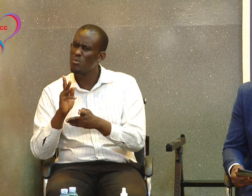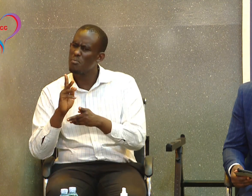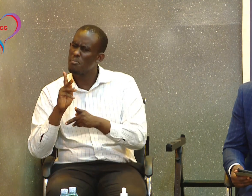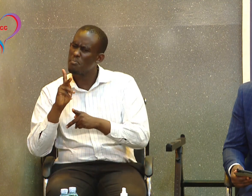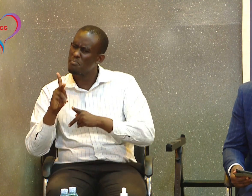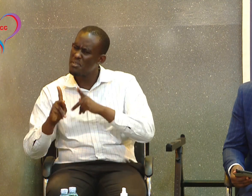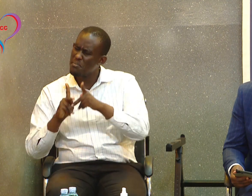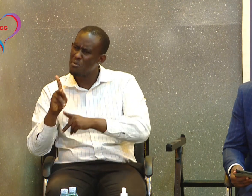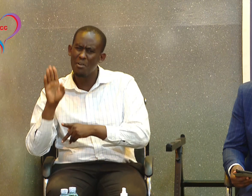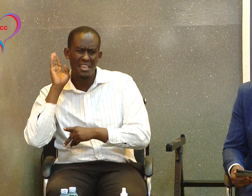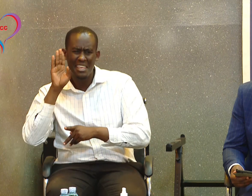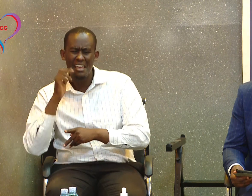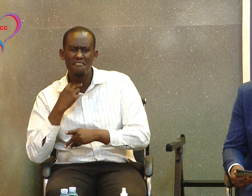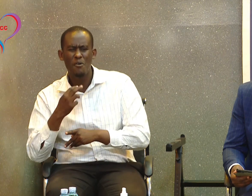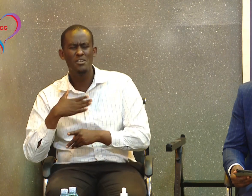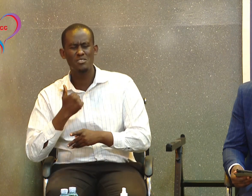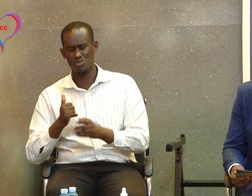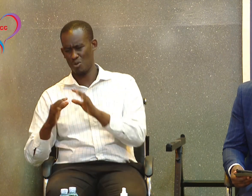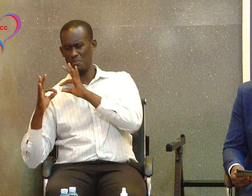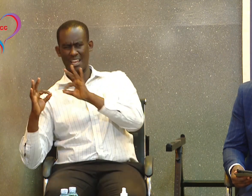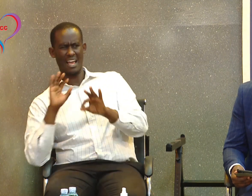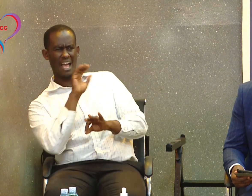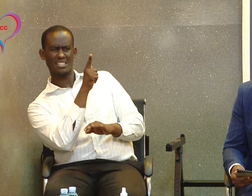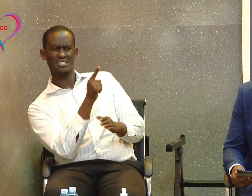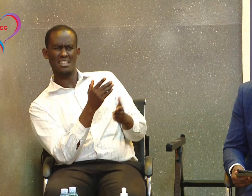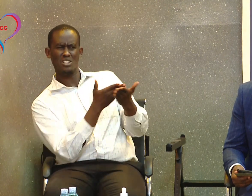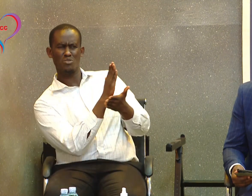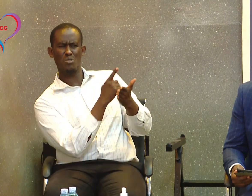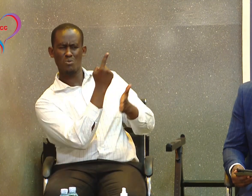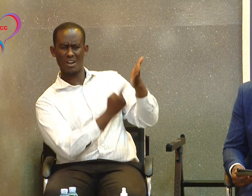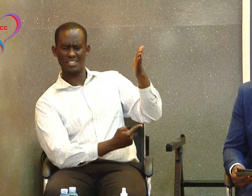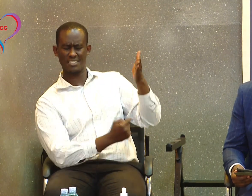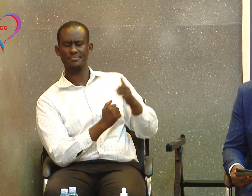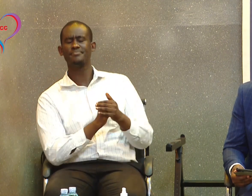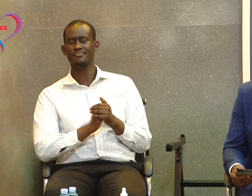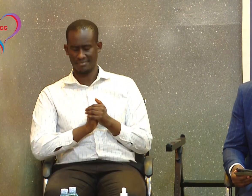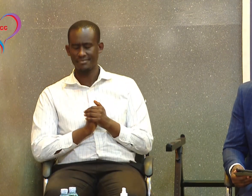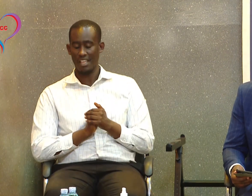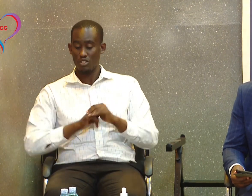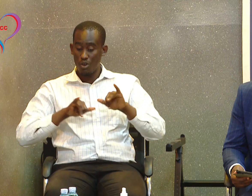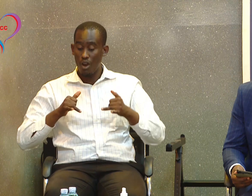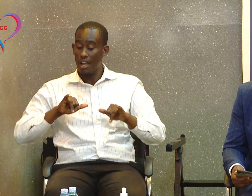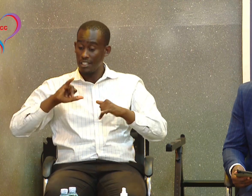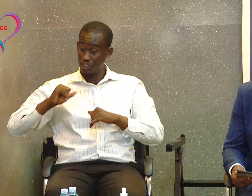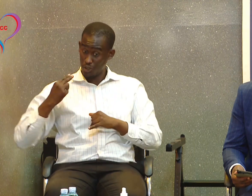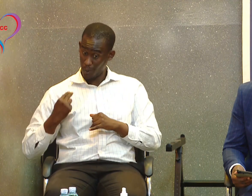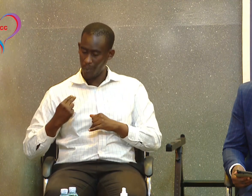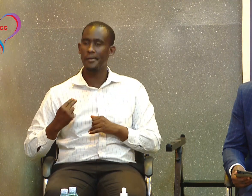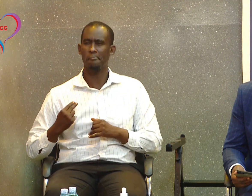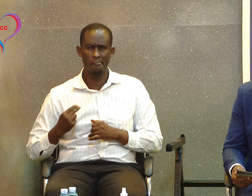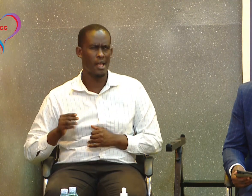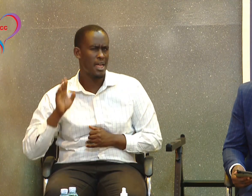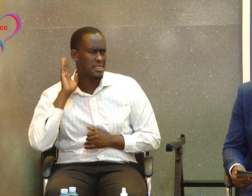agamba nti nno tubuulira amazima kyeki. And John captured for us this scene. Kakati Yokana